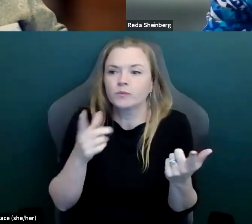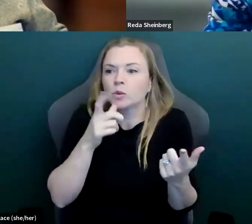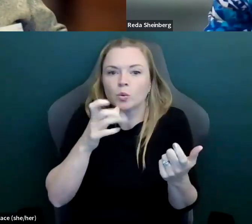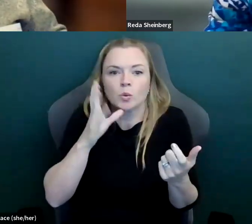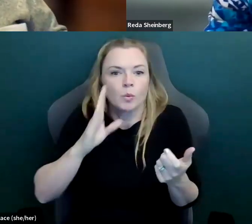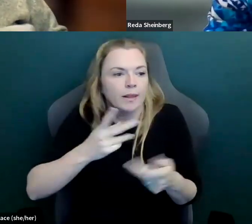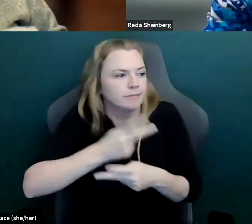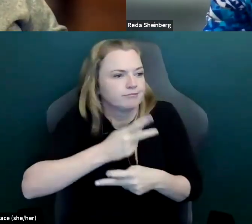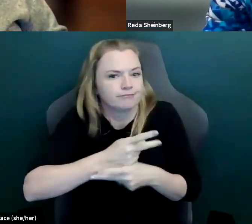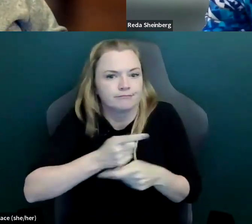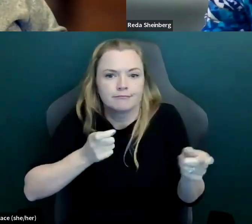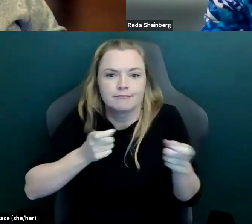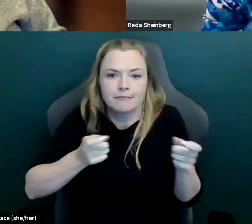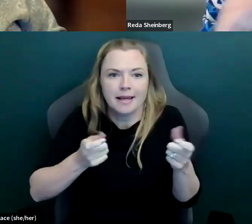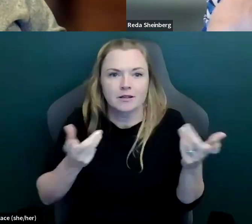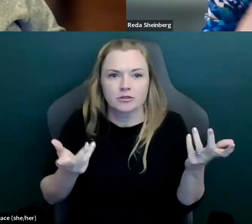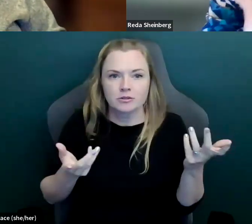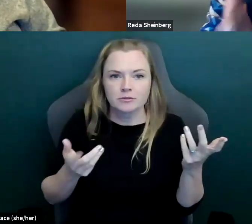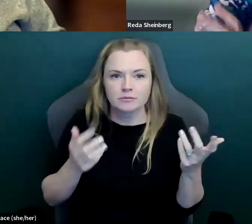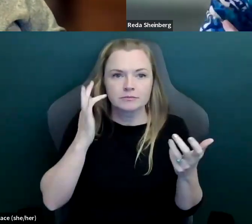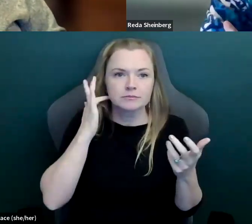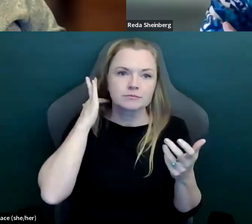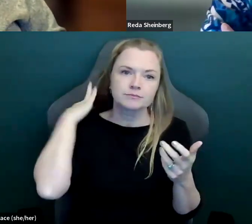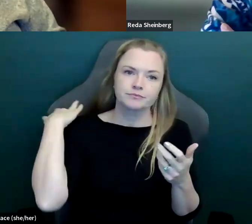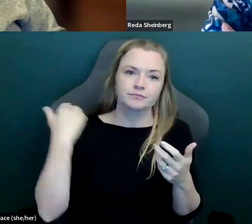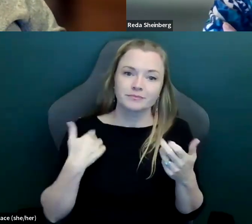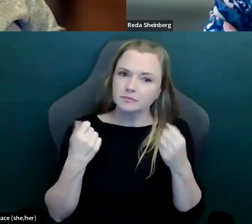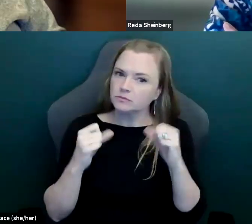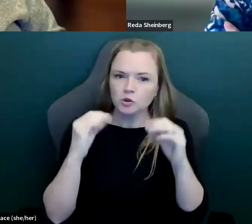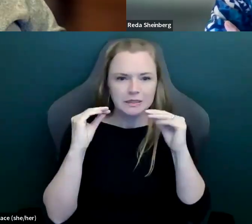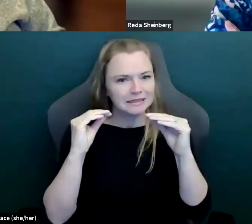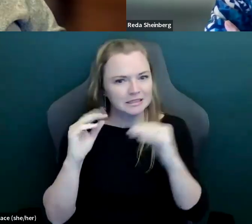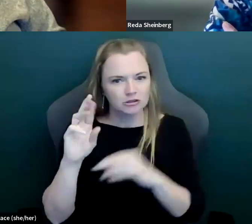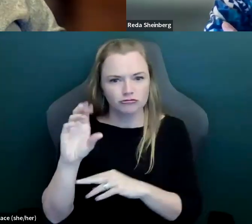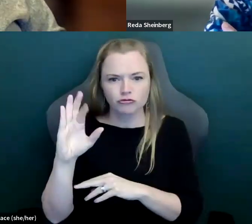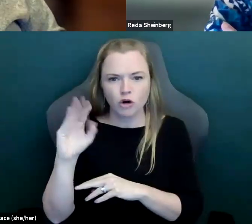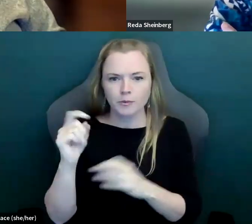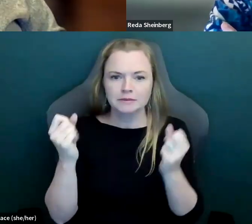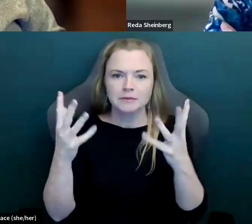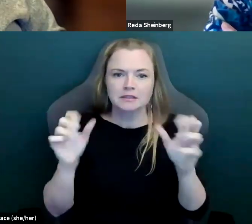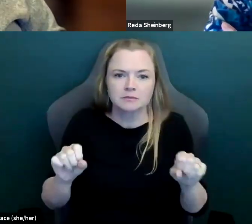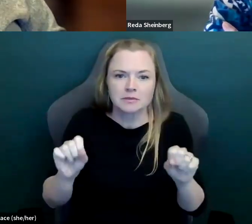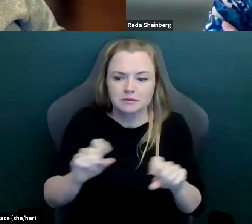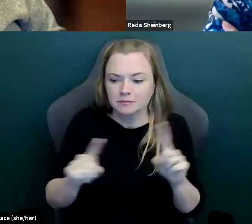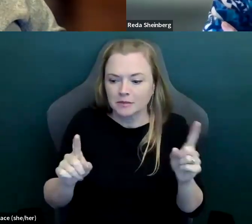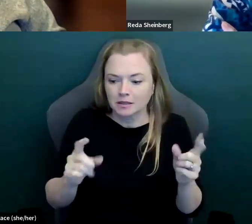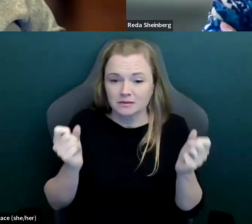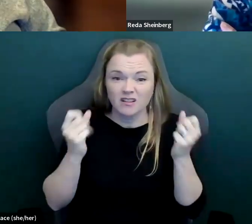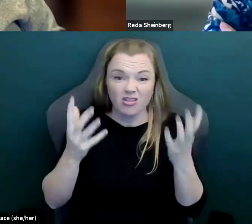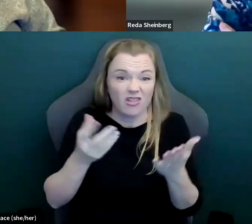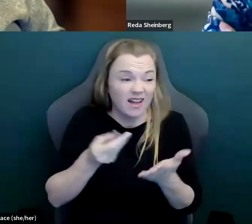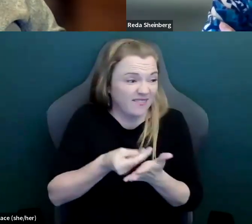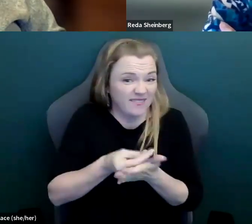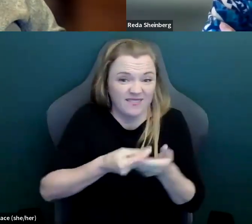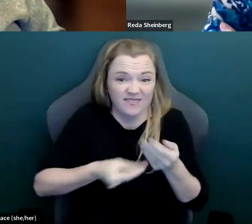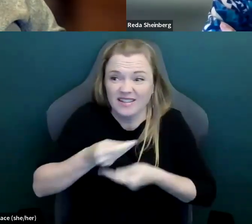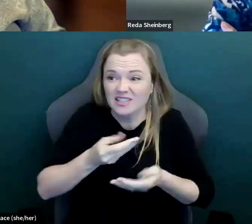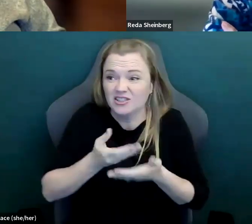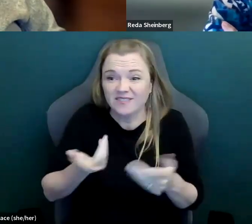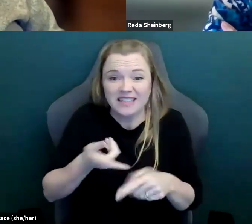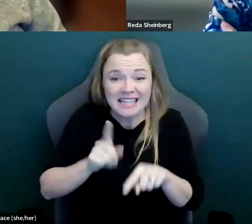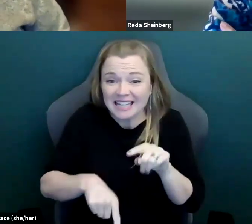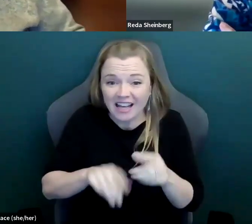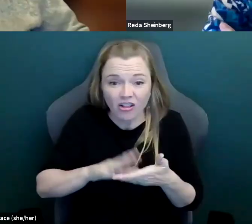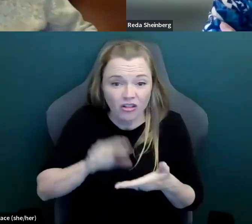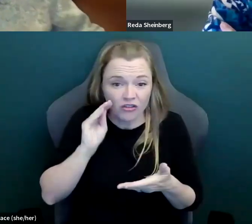all this stuff once I'm gone? I try to teach Robert as much as he can learn, but there's still a lot of financial stuff he can't learn that he will